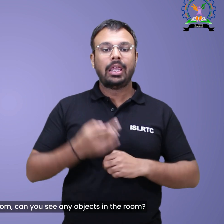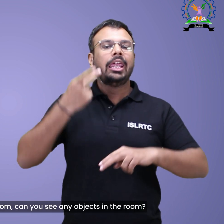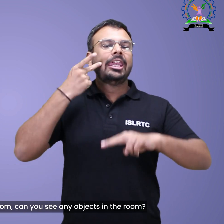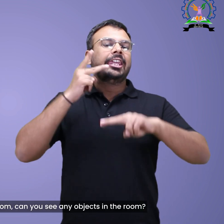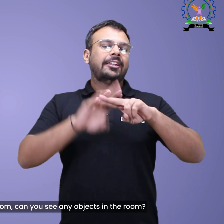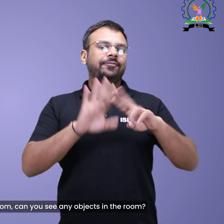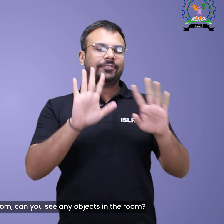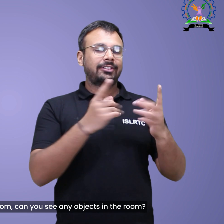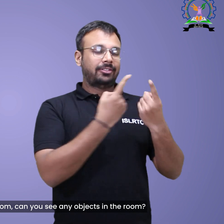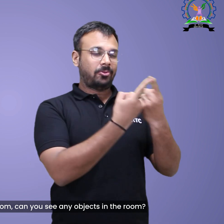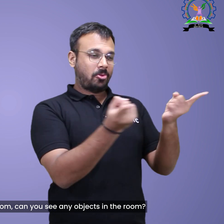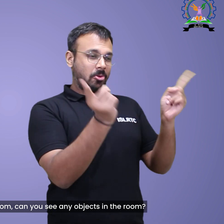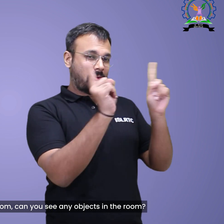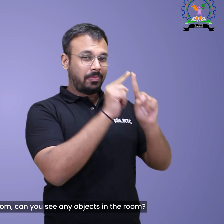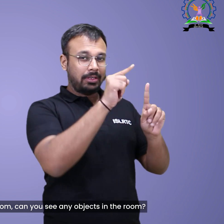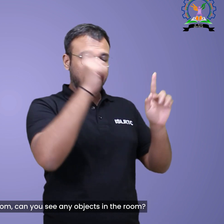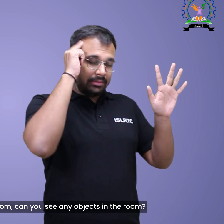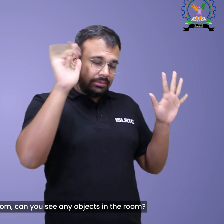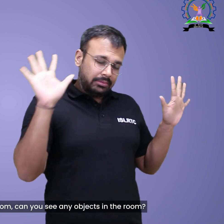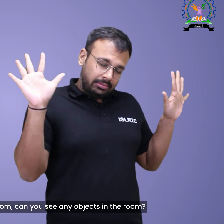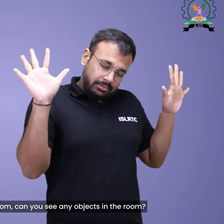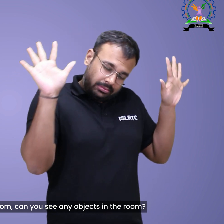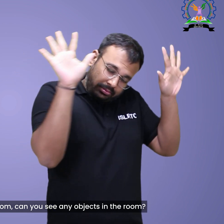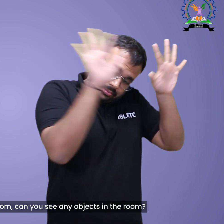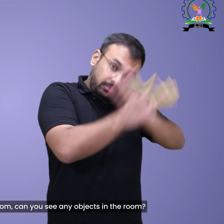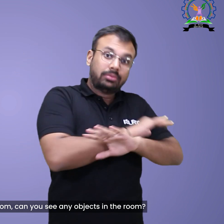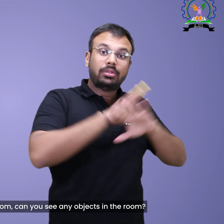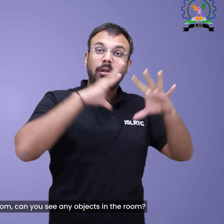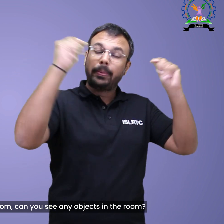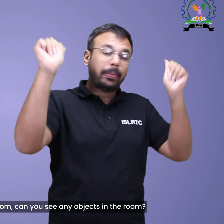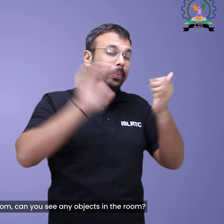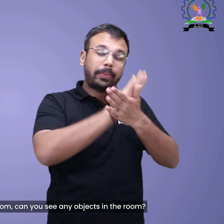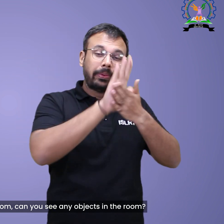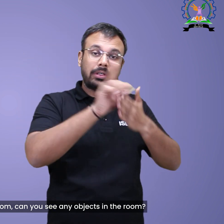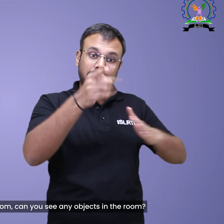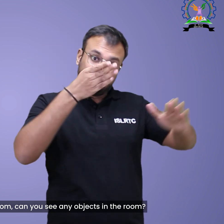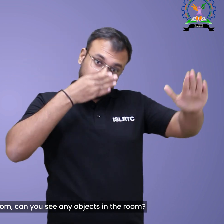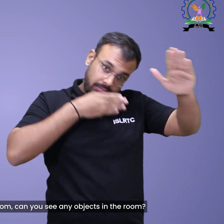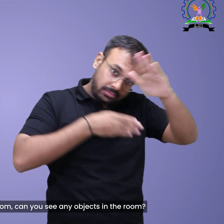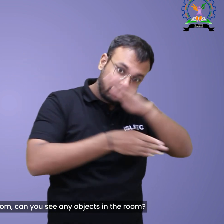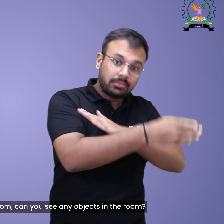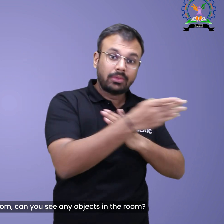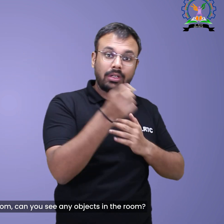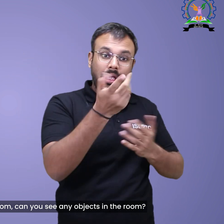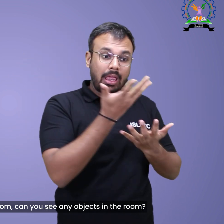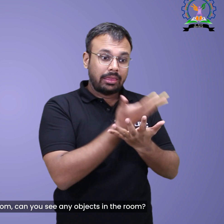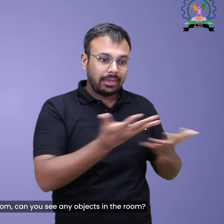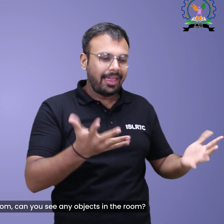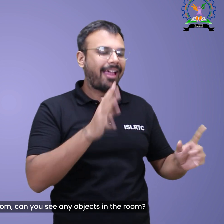If you go inside a completely dark room, can you see any objects in the room?